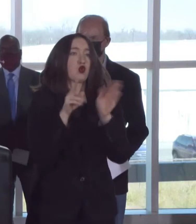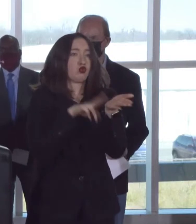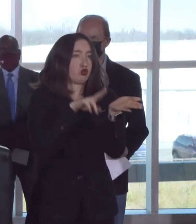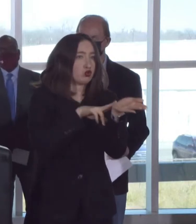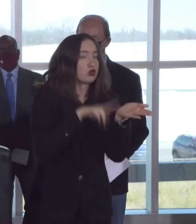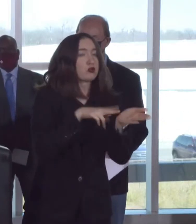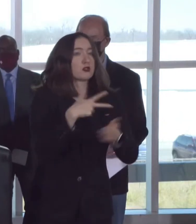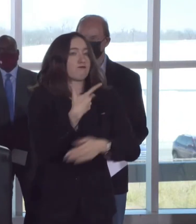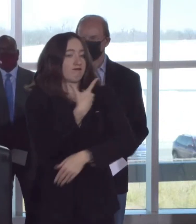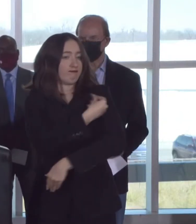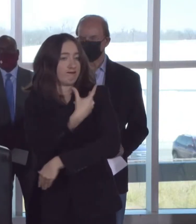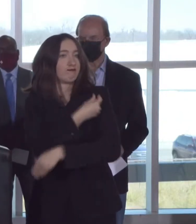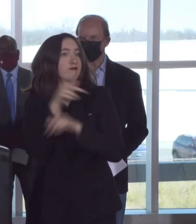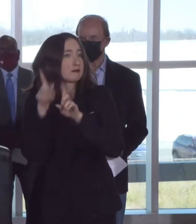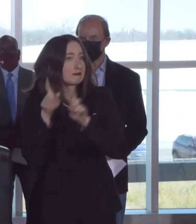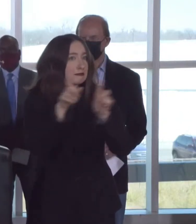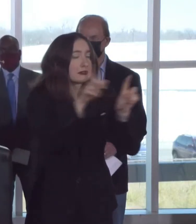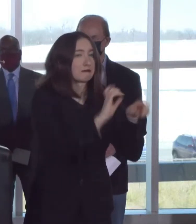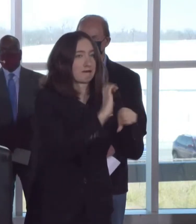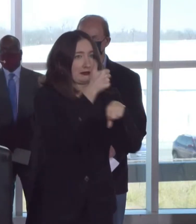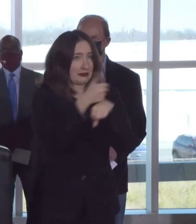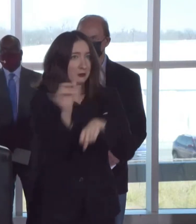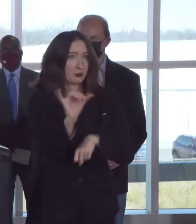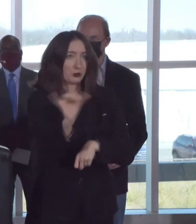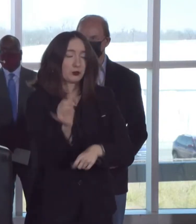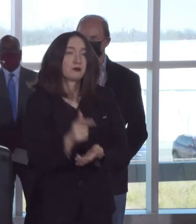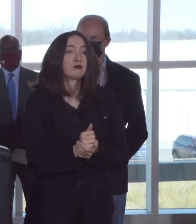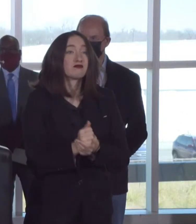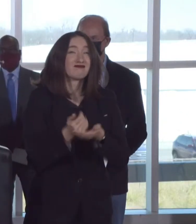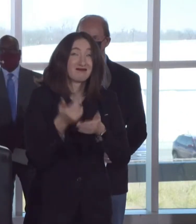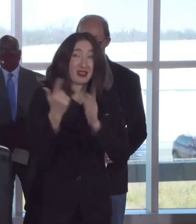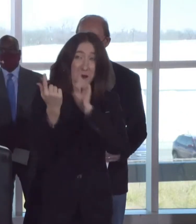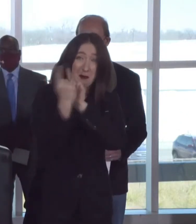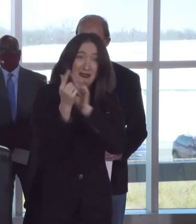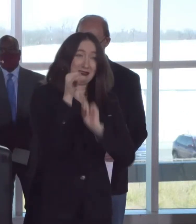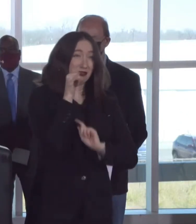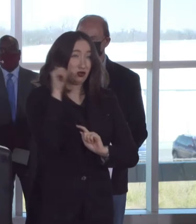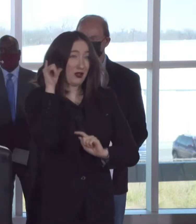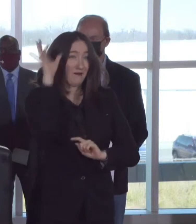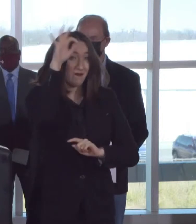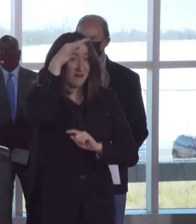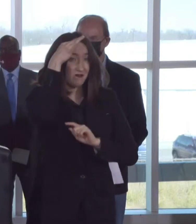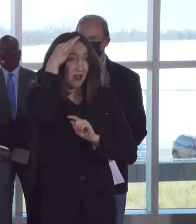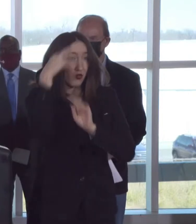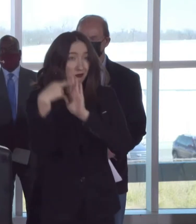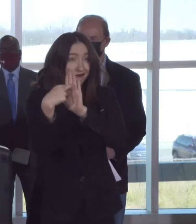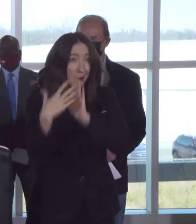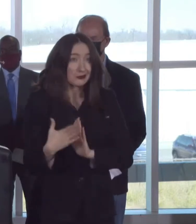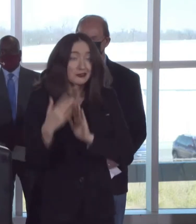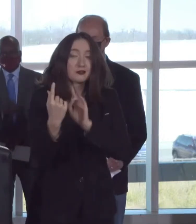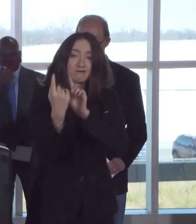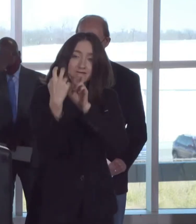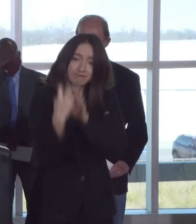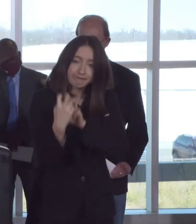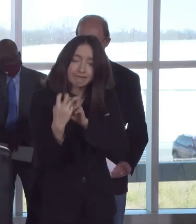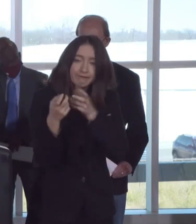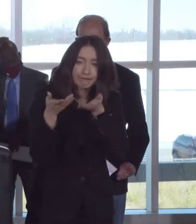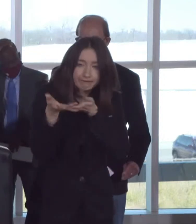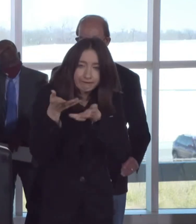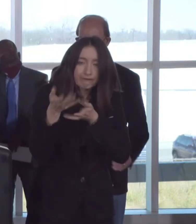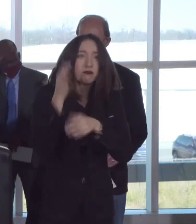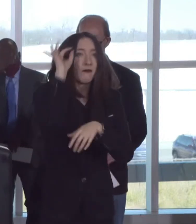with the federal administrator about the reimbursements and the resources that have been headed our way and that will continue to from our federal